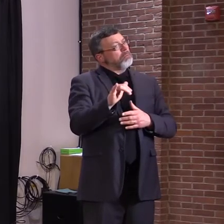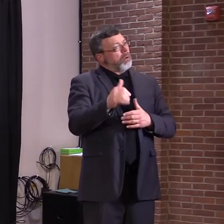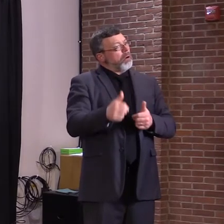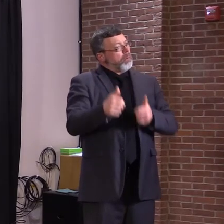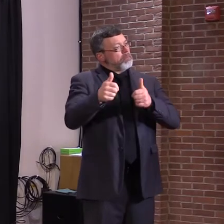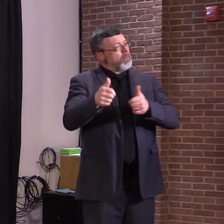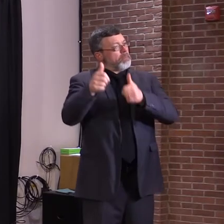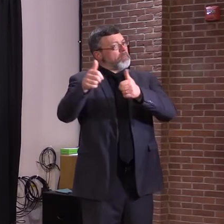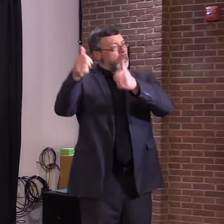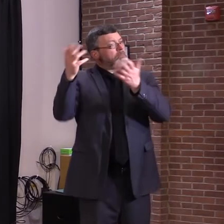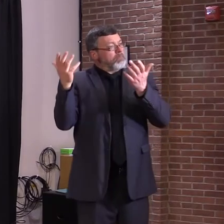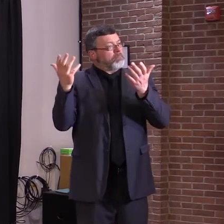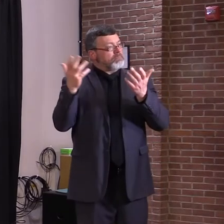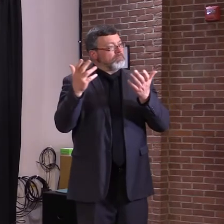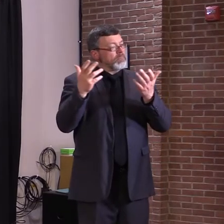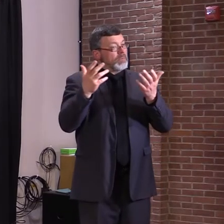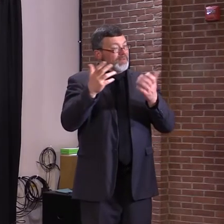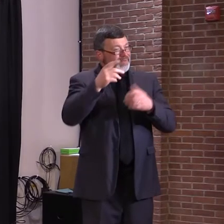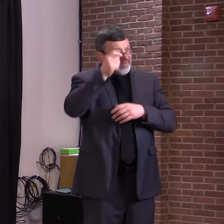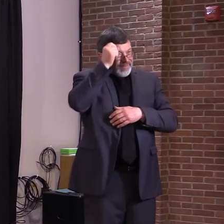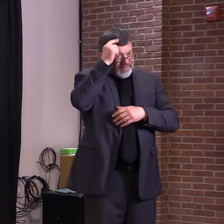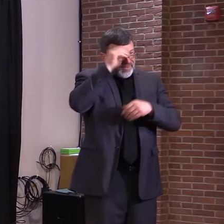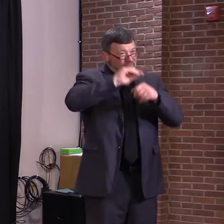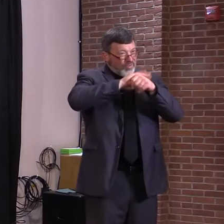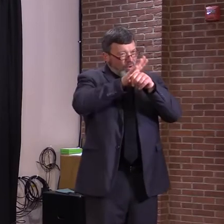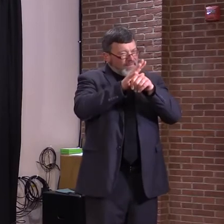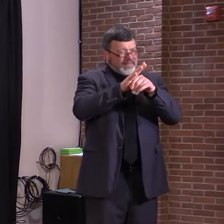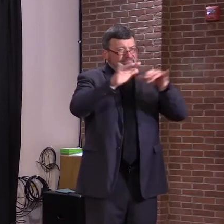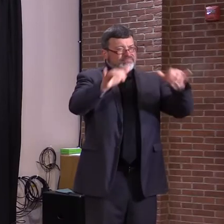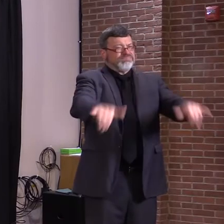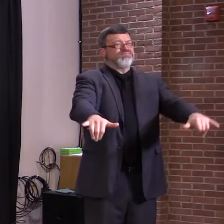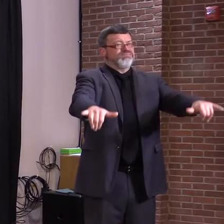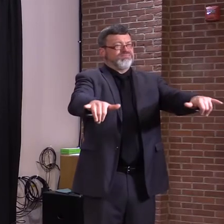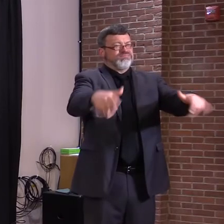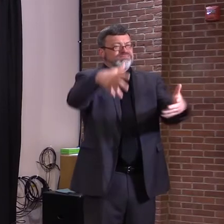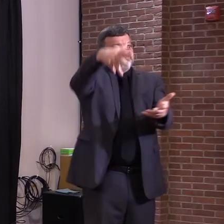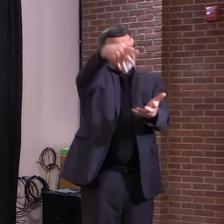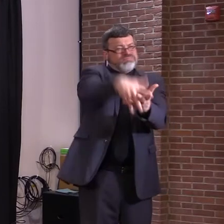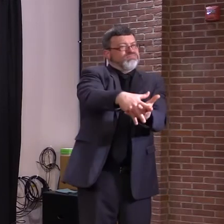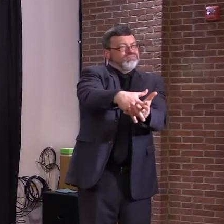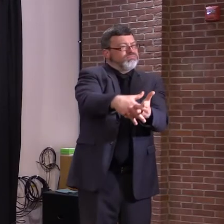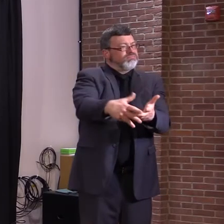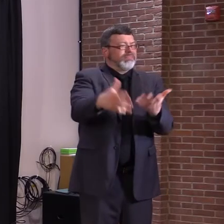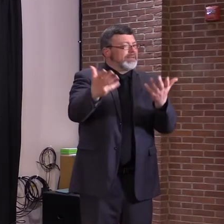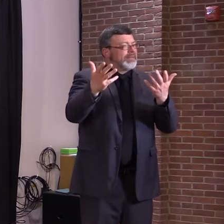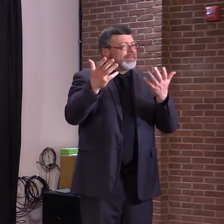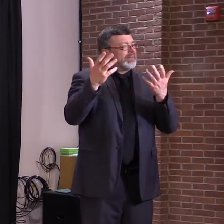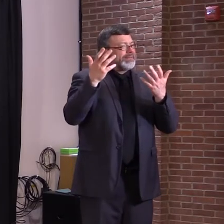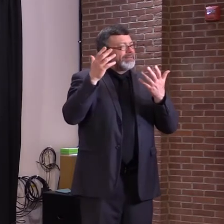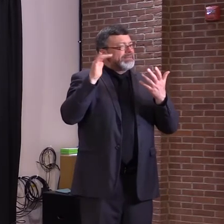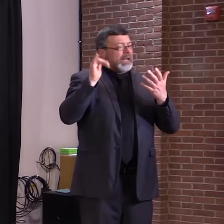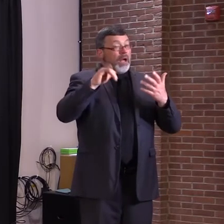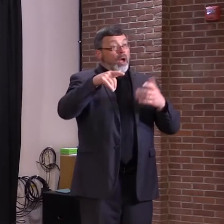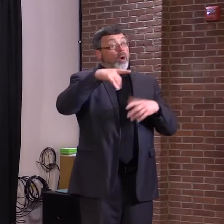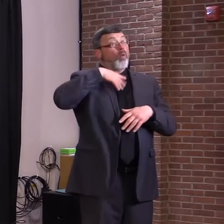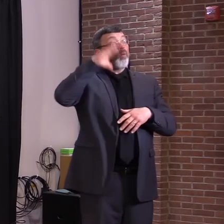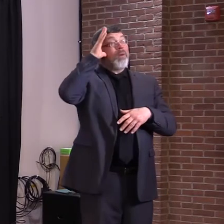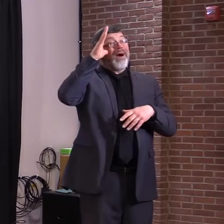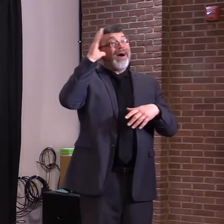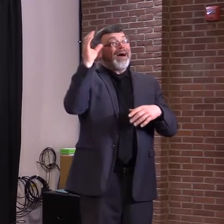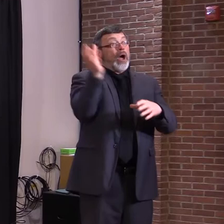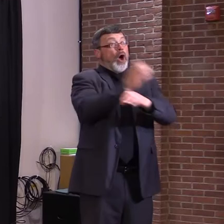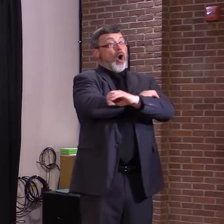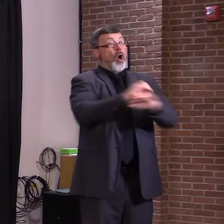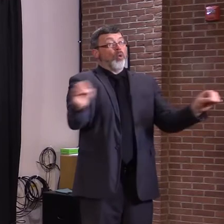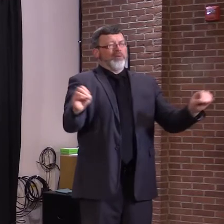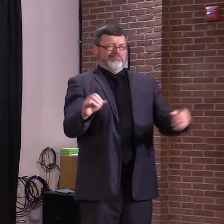COVID is still around, the risk is not zero, and yet while we're seeing perhaps an